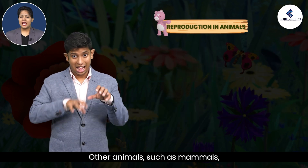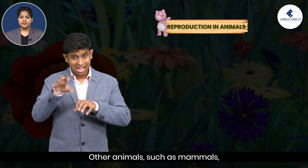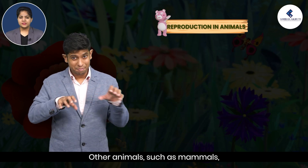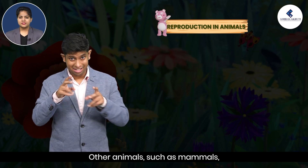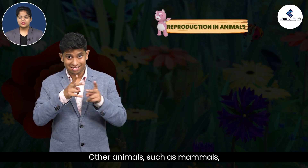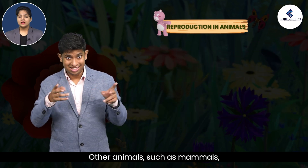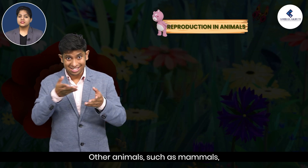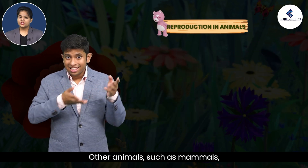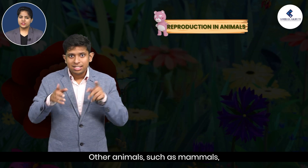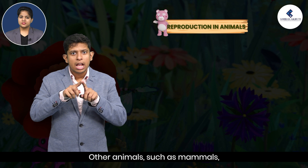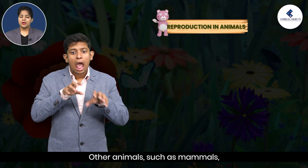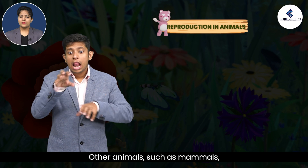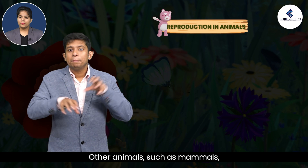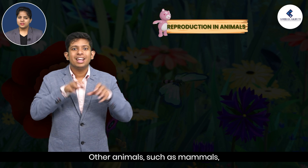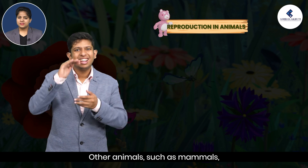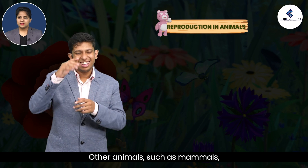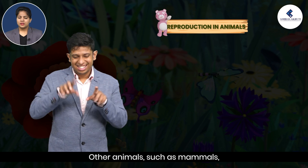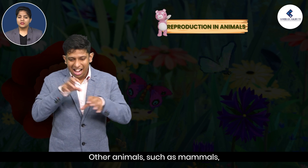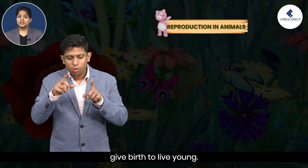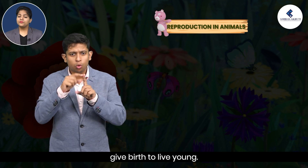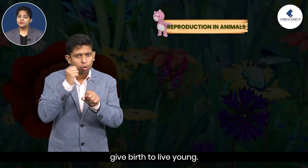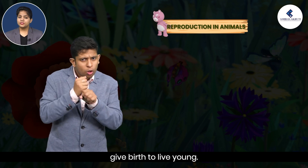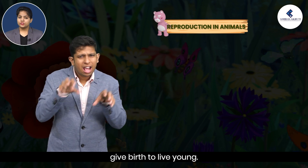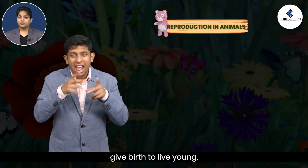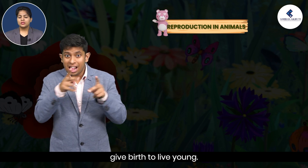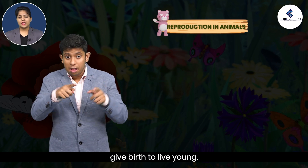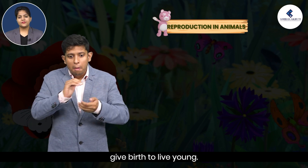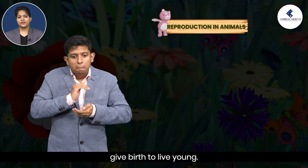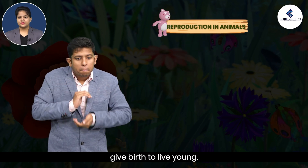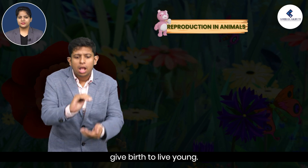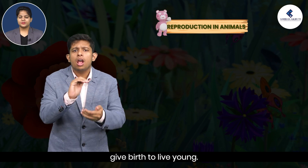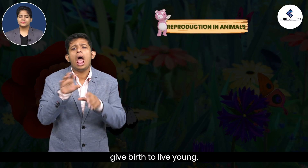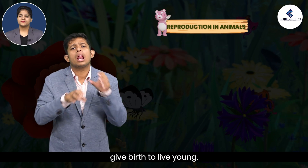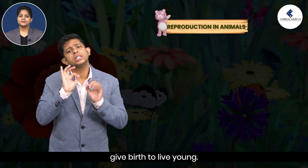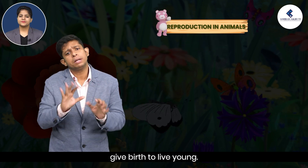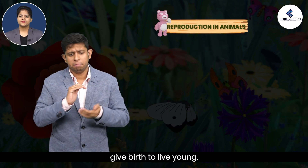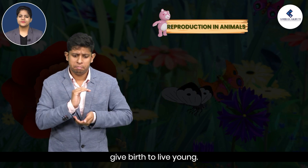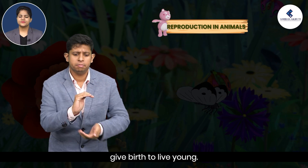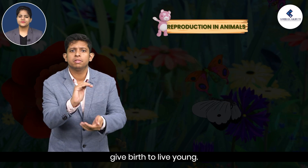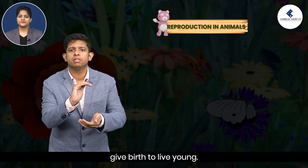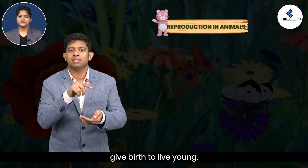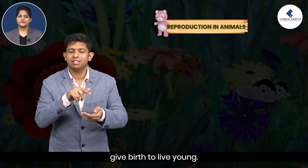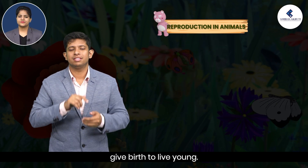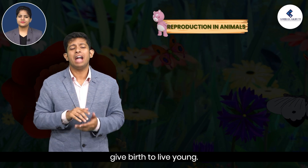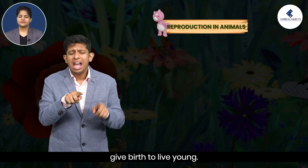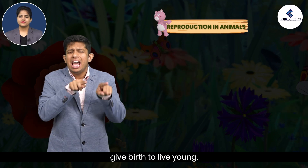Other animals, such as mammals, give birth to live young.